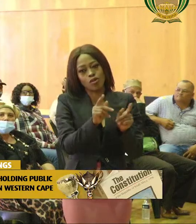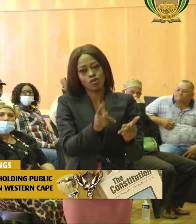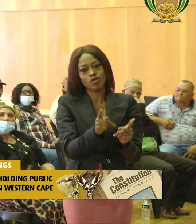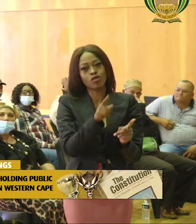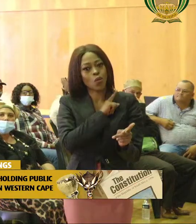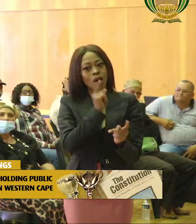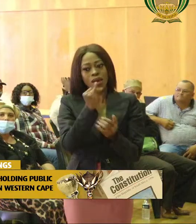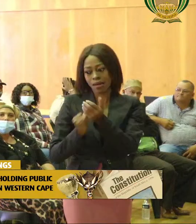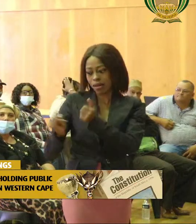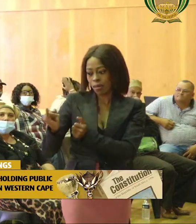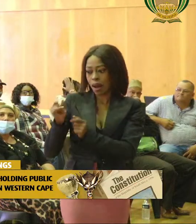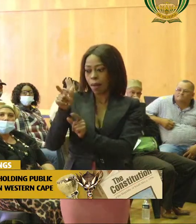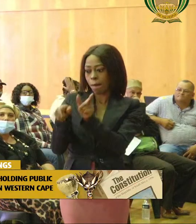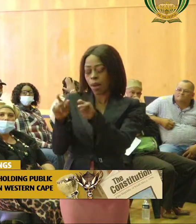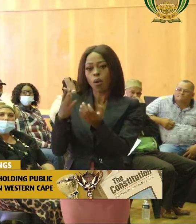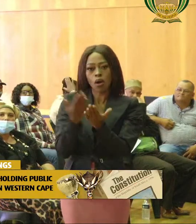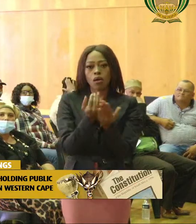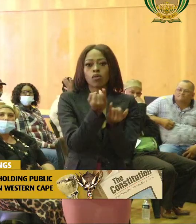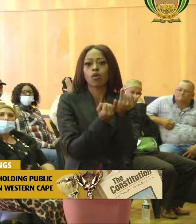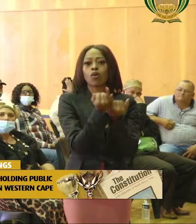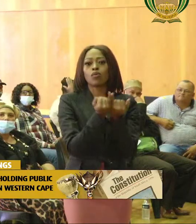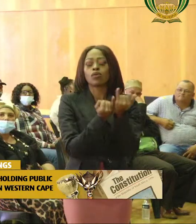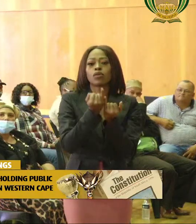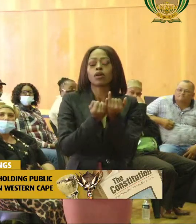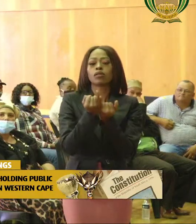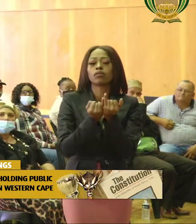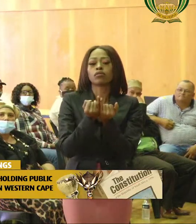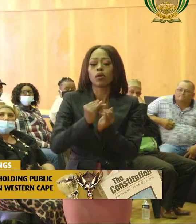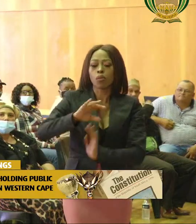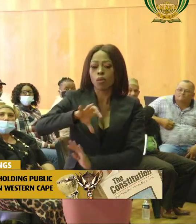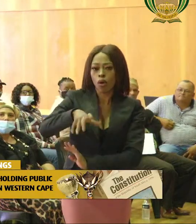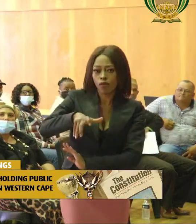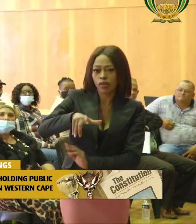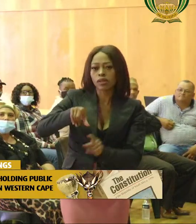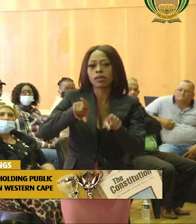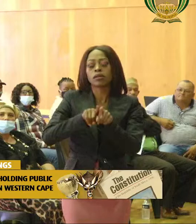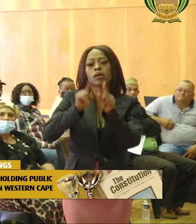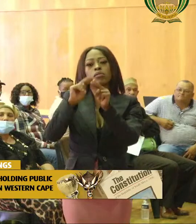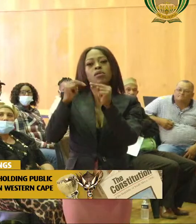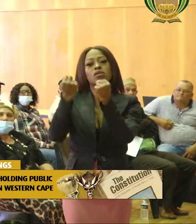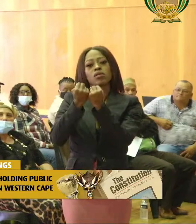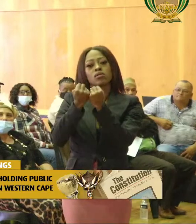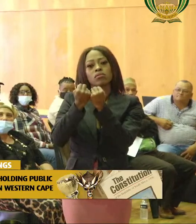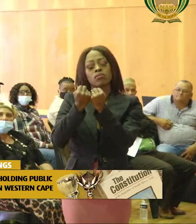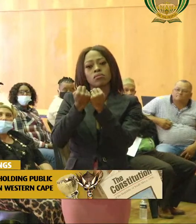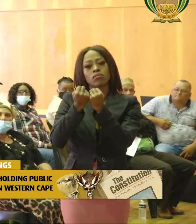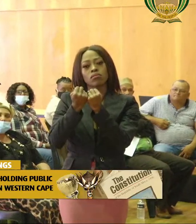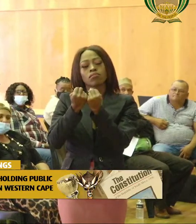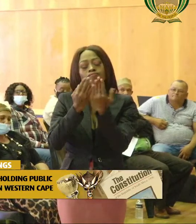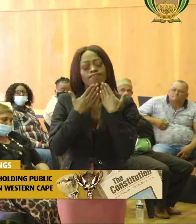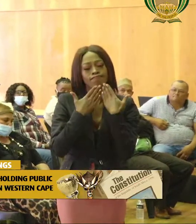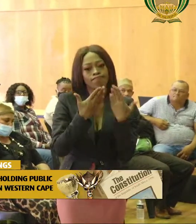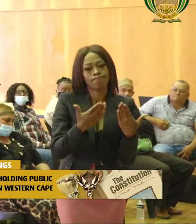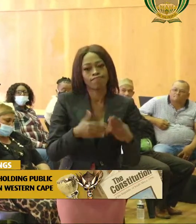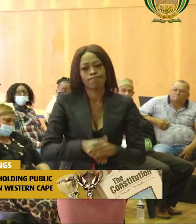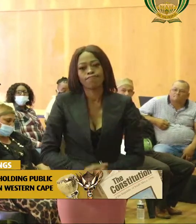singenele ulonyulo pha nakwi-provinces kunye napha ku-national. Enkosi.